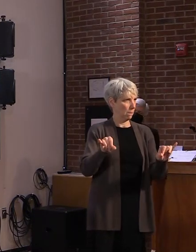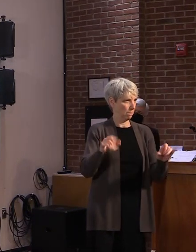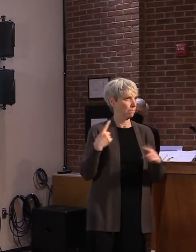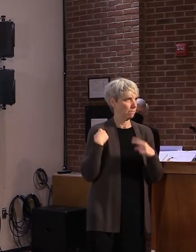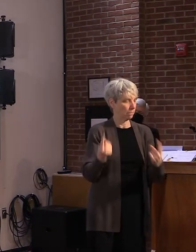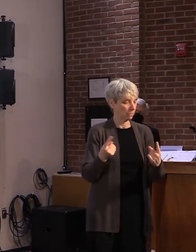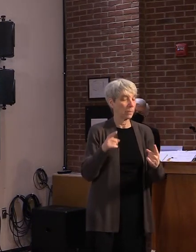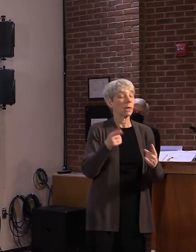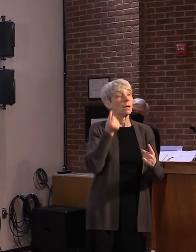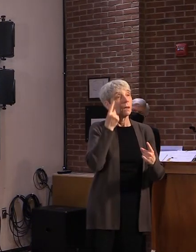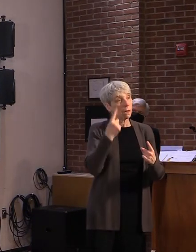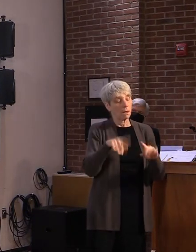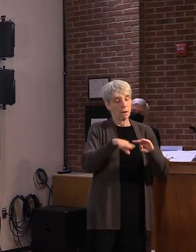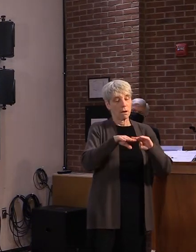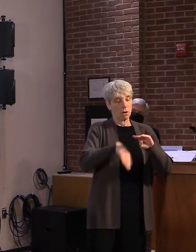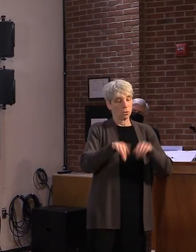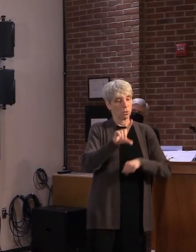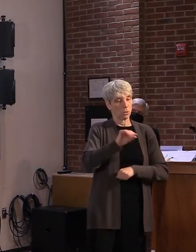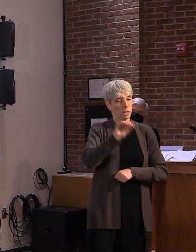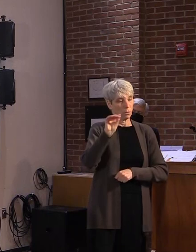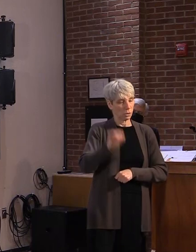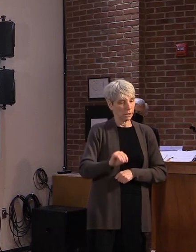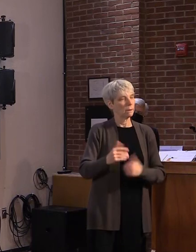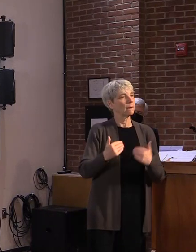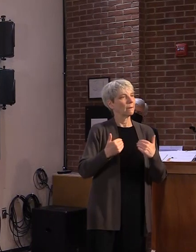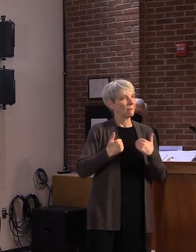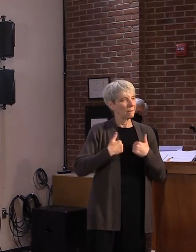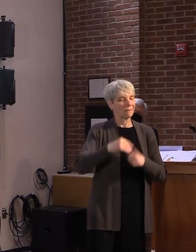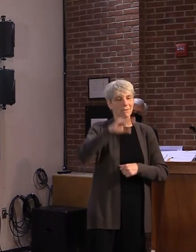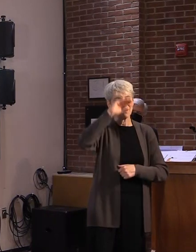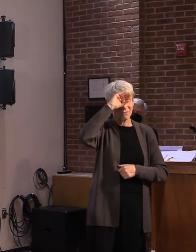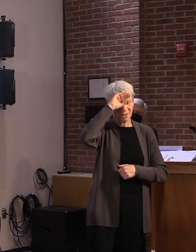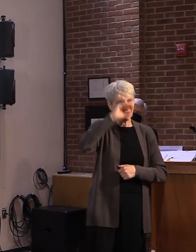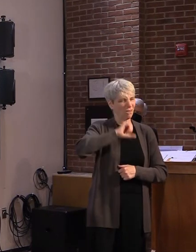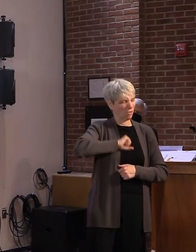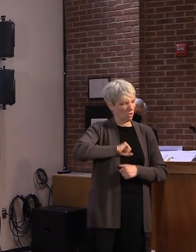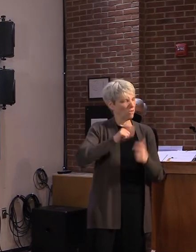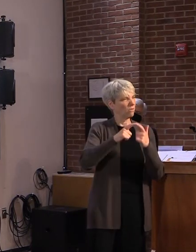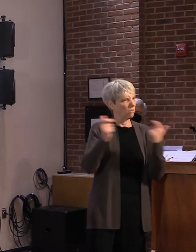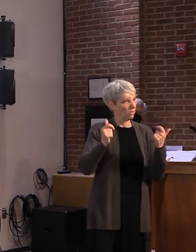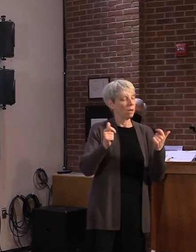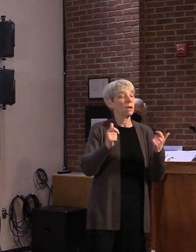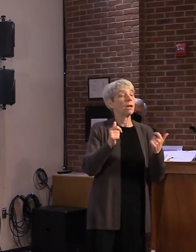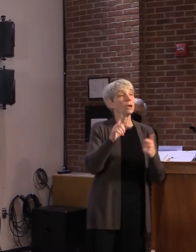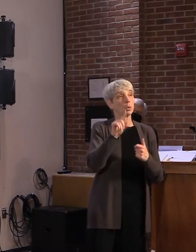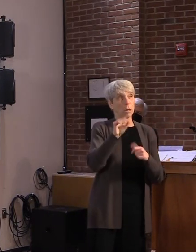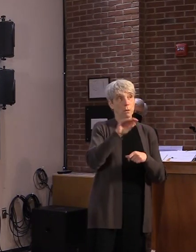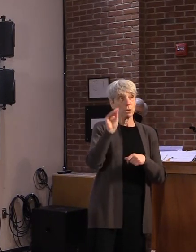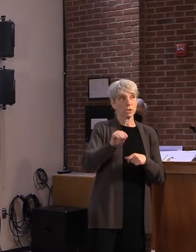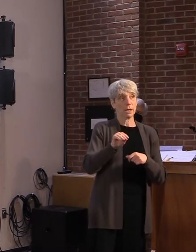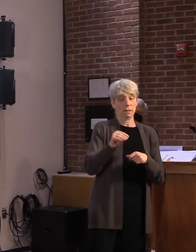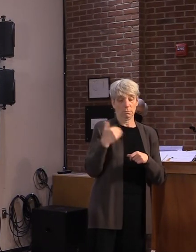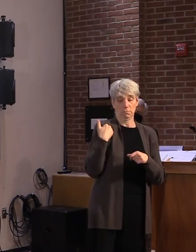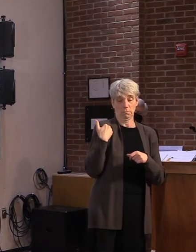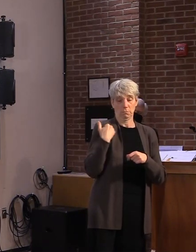than 20% in the range of symptomatic, now down to 17% in that